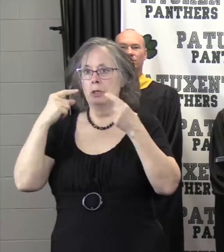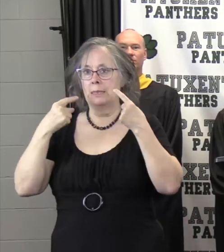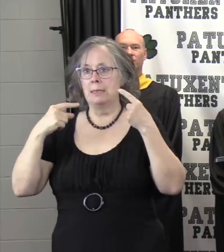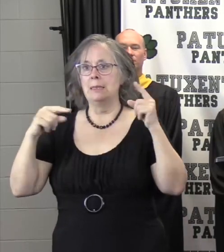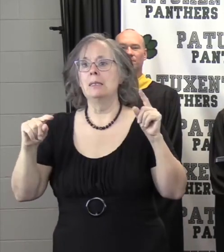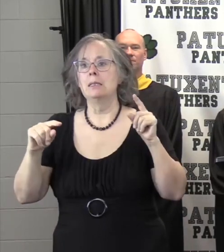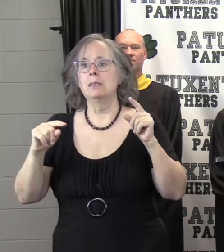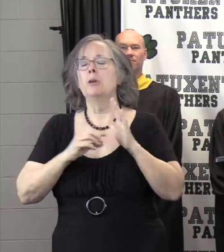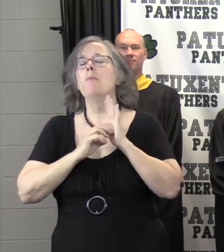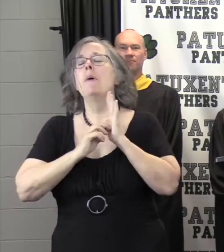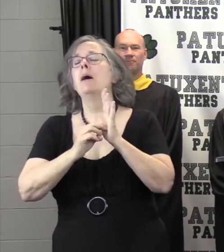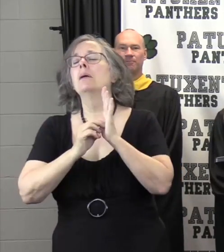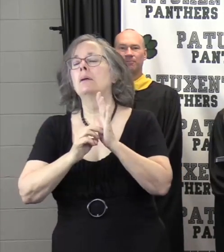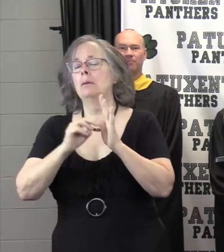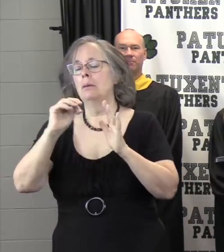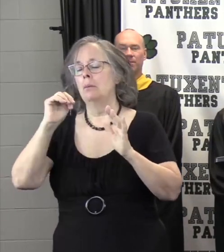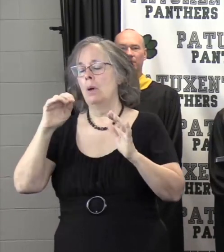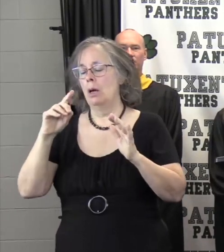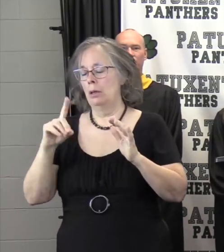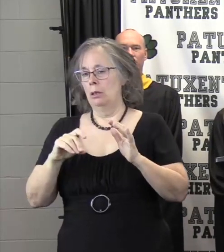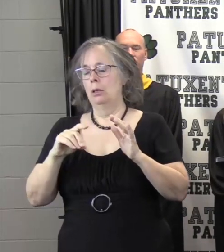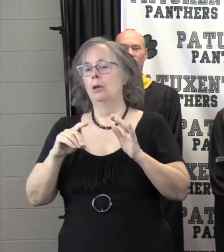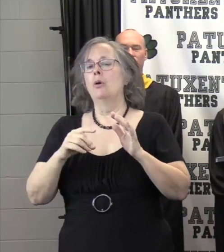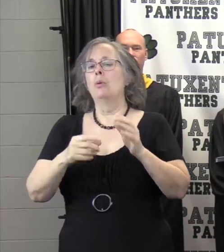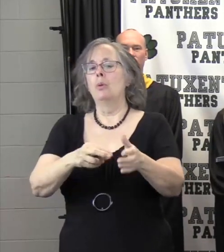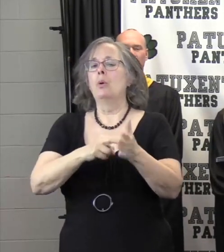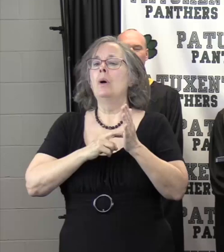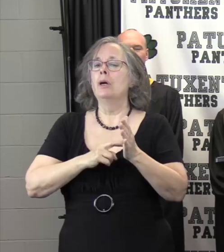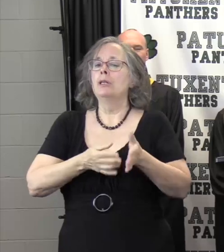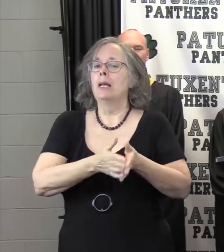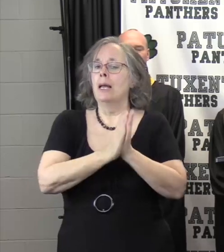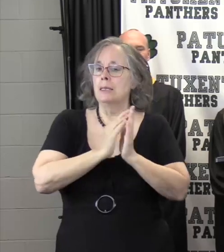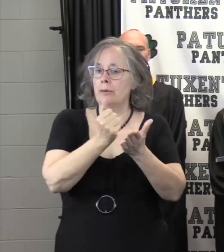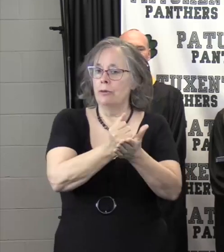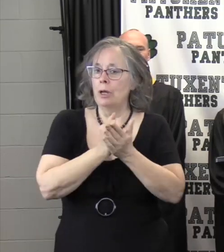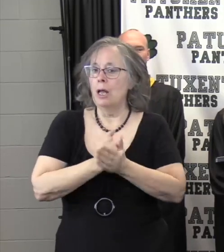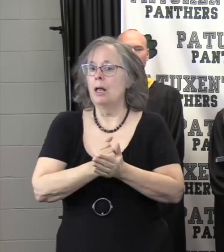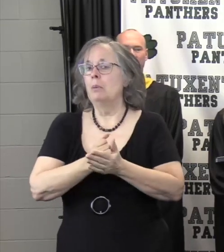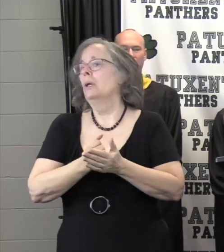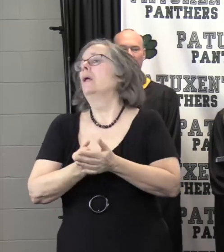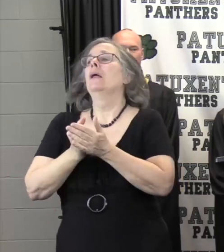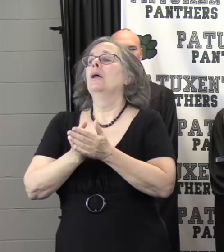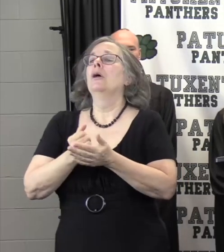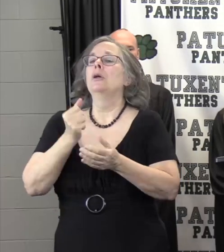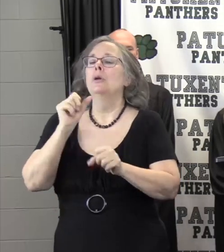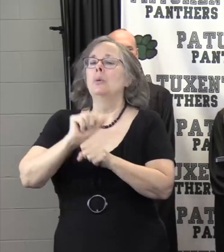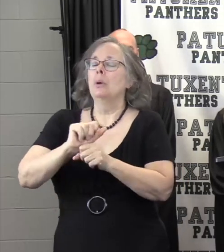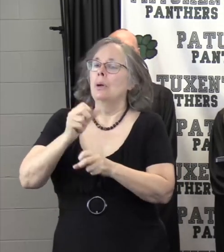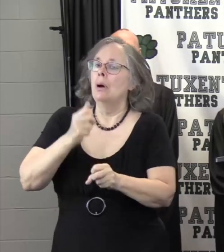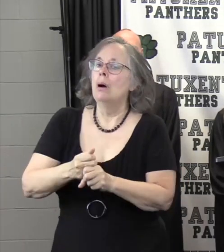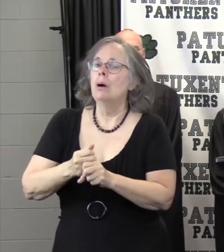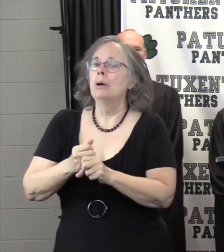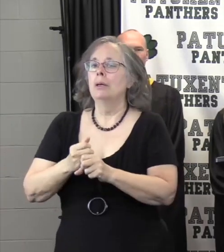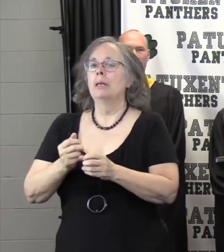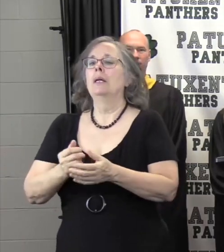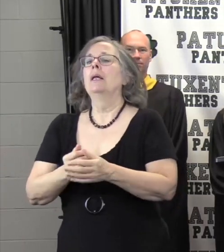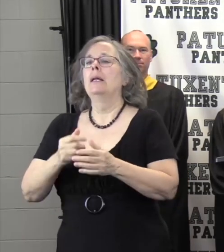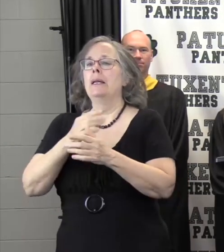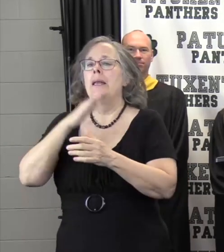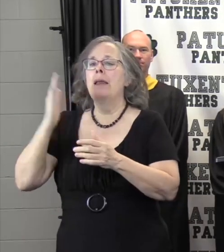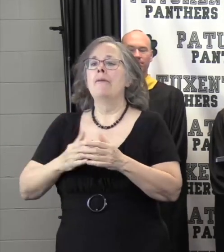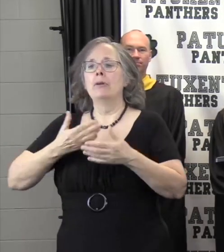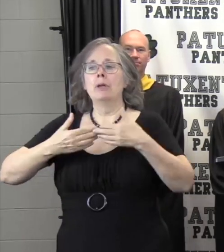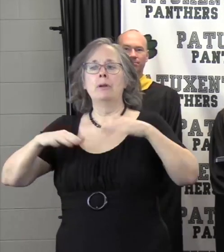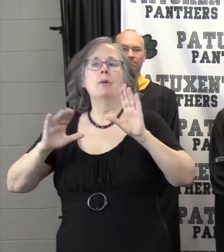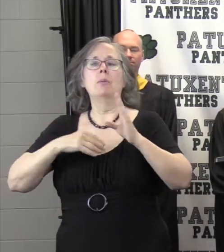model requires you to rely on others, ask for help, to learn new lessons, to work hard, and to never give up despite the obstacles in